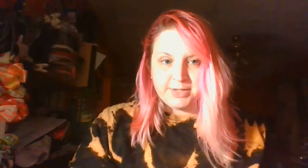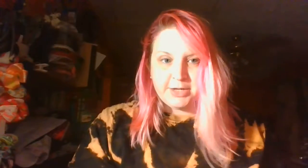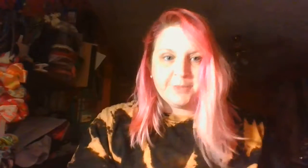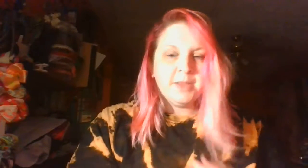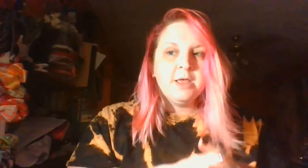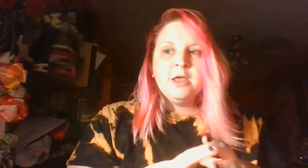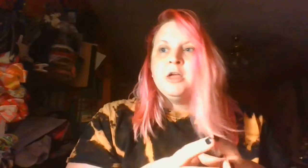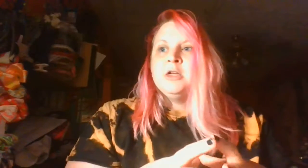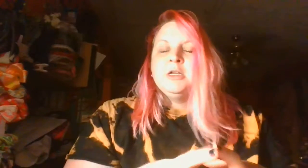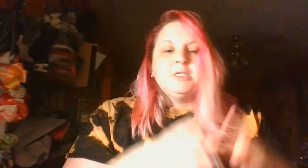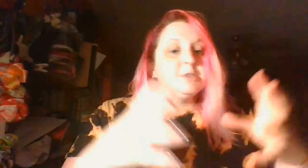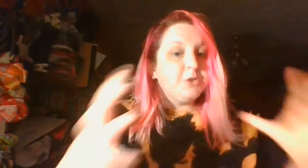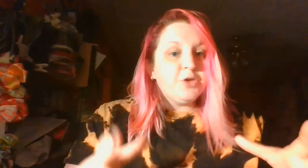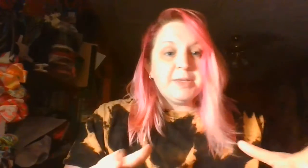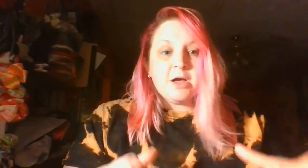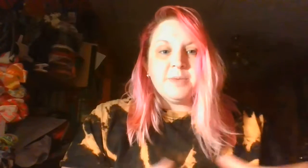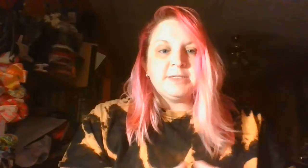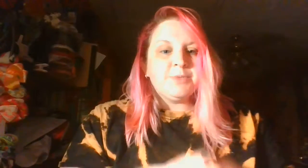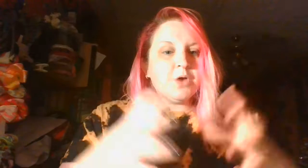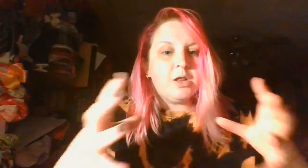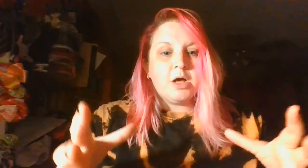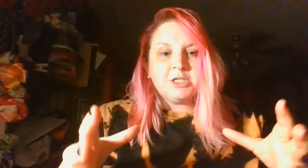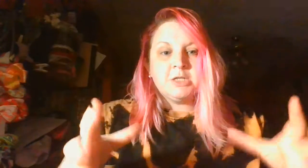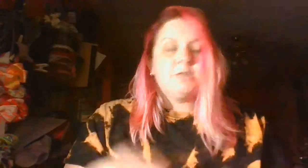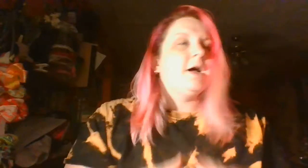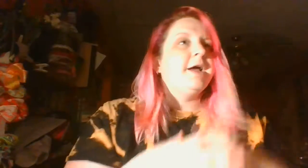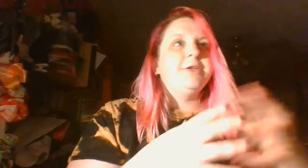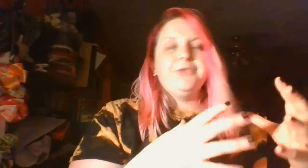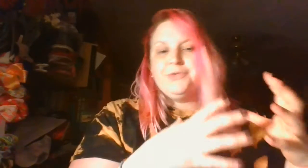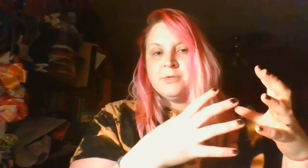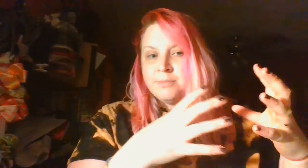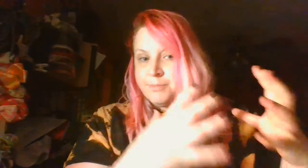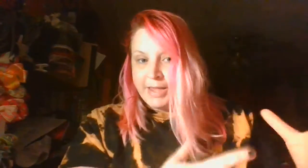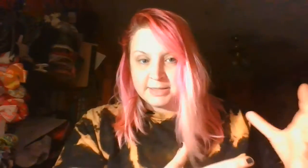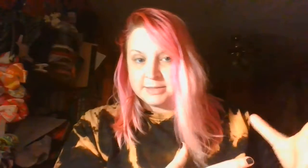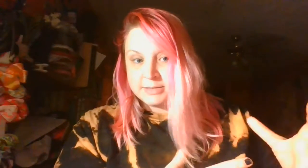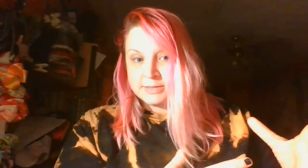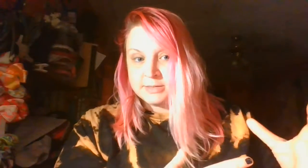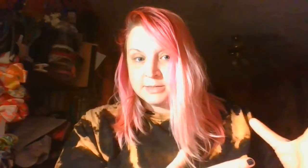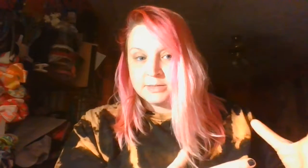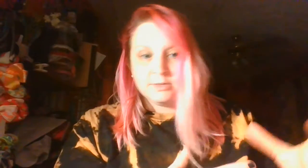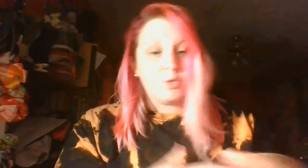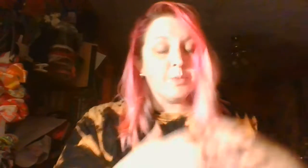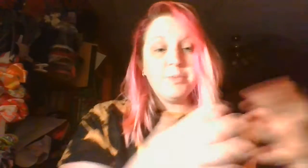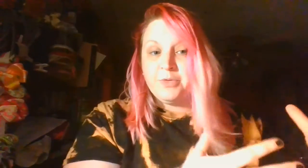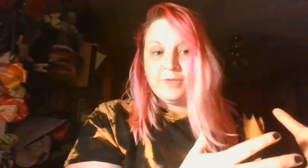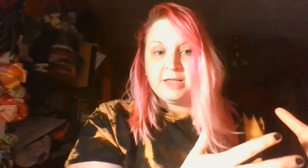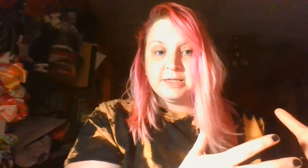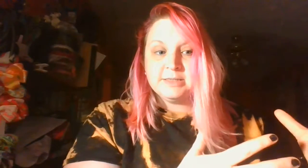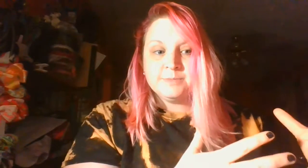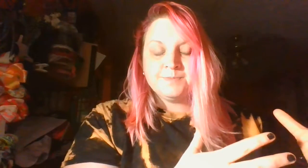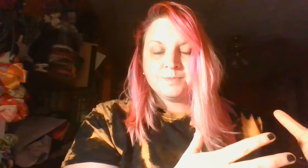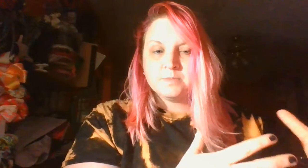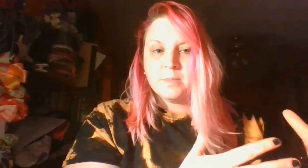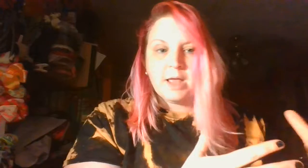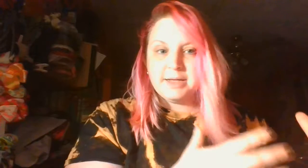here. So you could be talking about something chronological. I used bands or movies